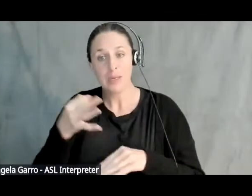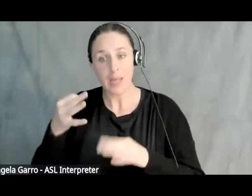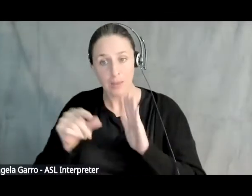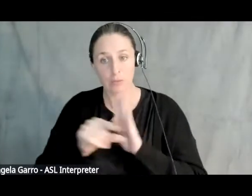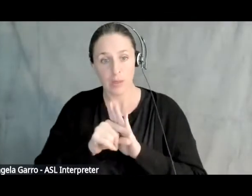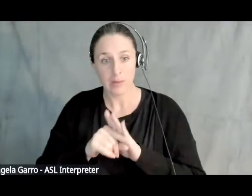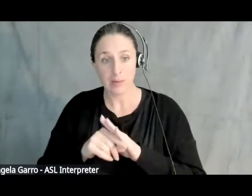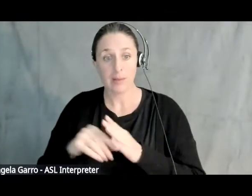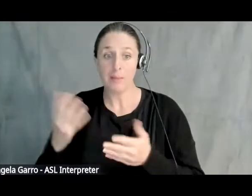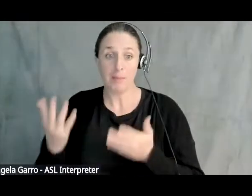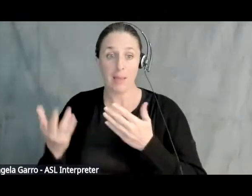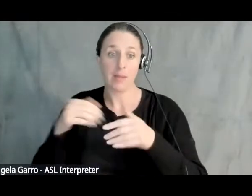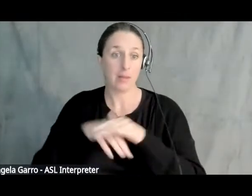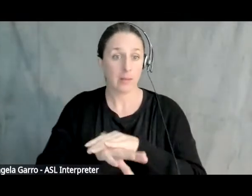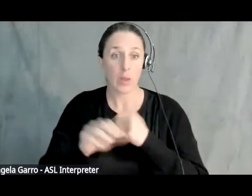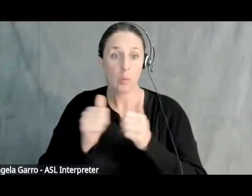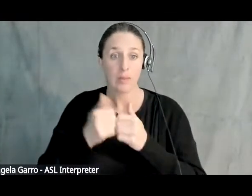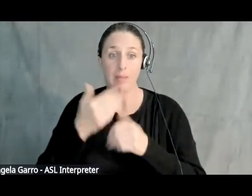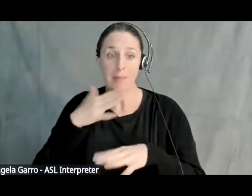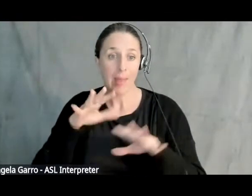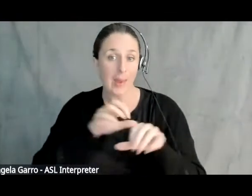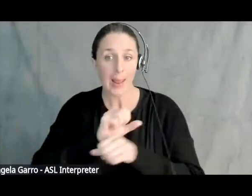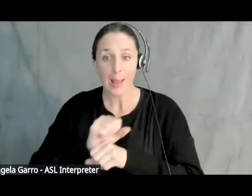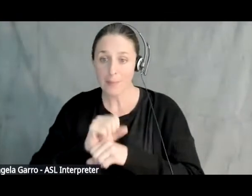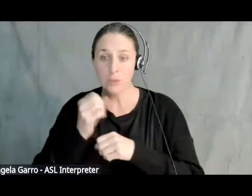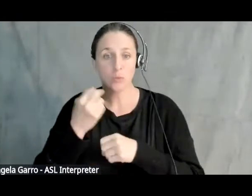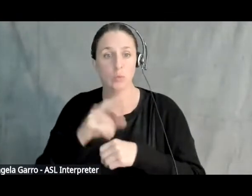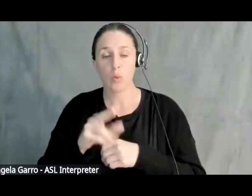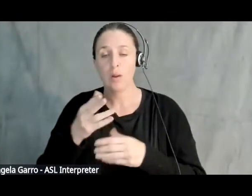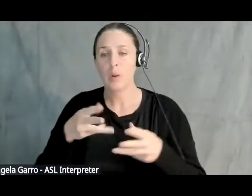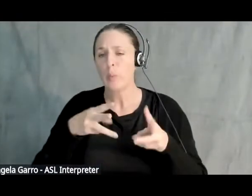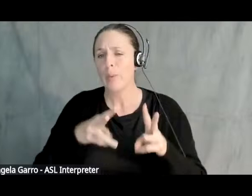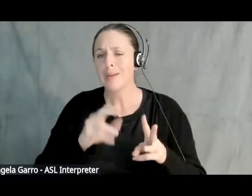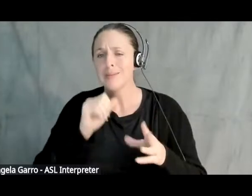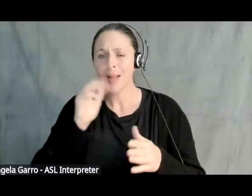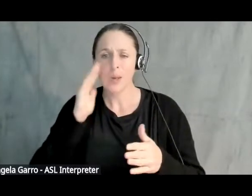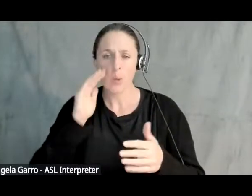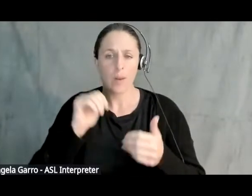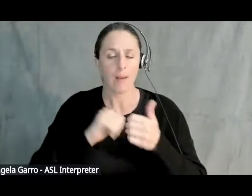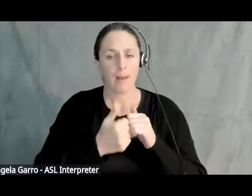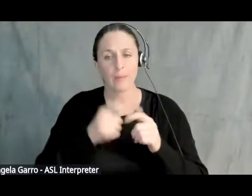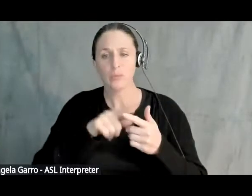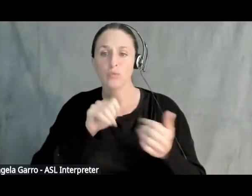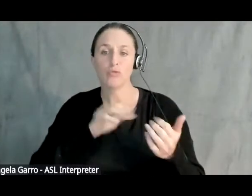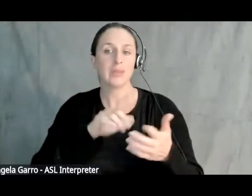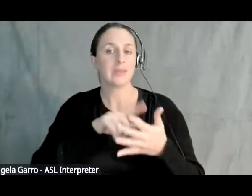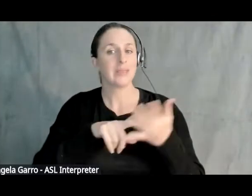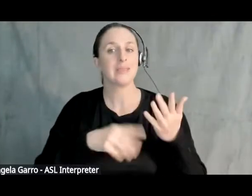maybe with some bad habits or ways of not knowing how to address these things.